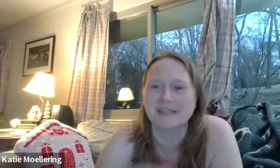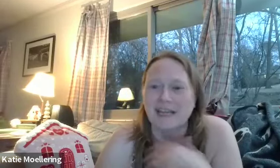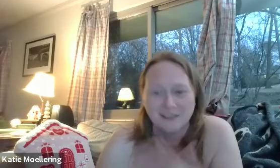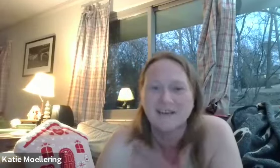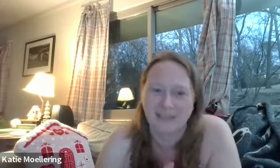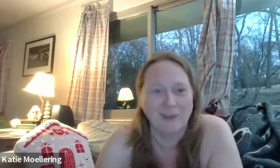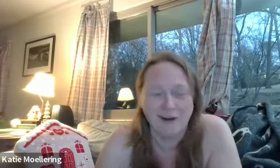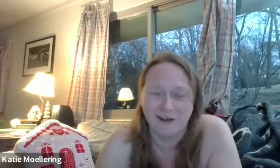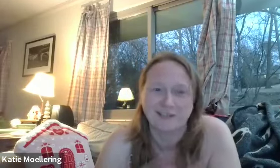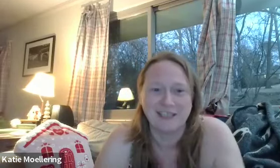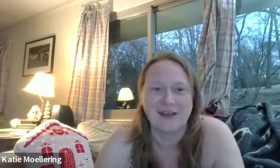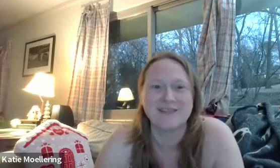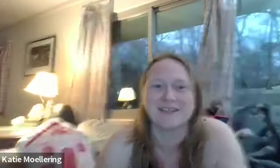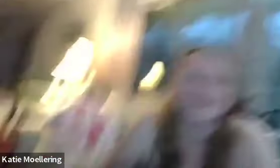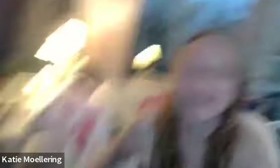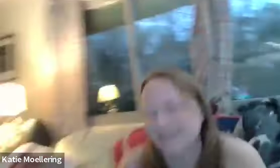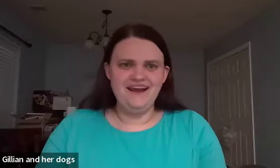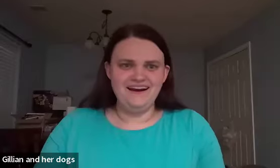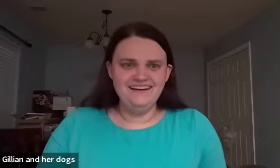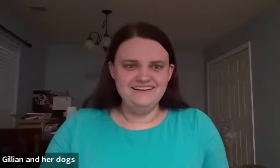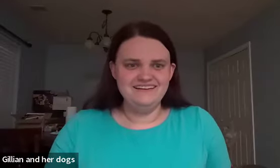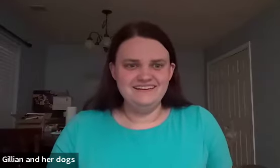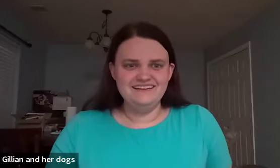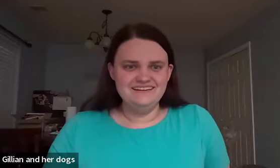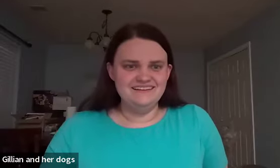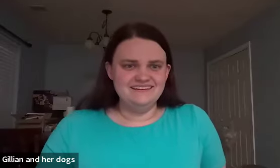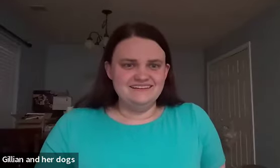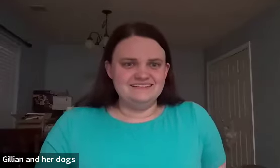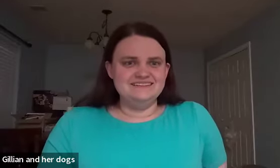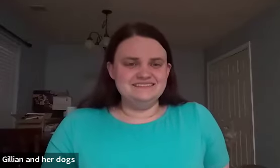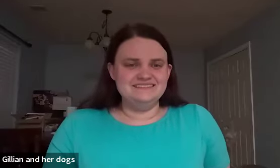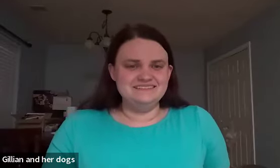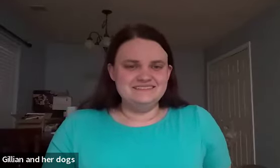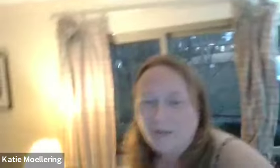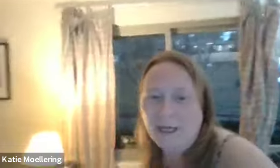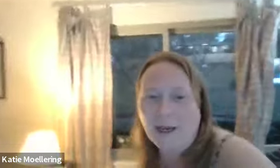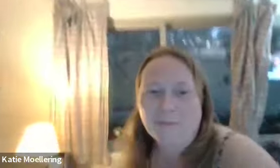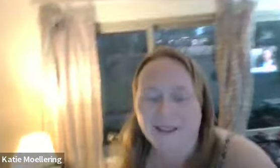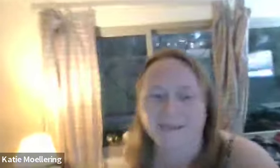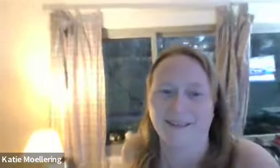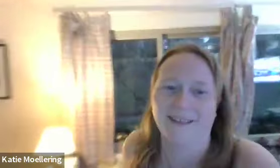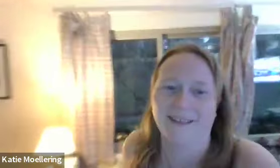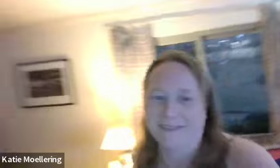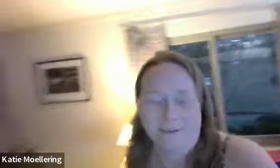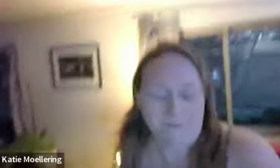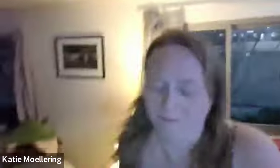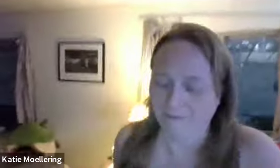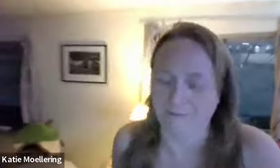that they held out that long, that oh yeah. that place, but it just always cracked me up that like,